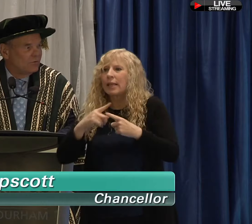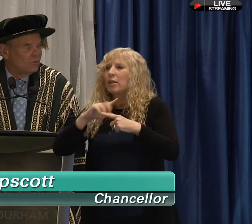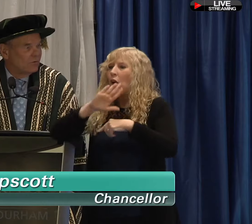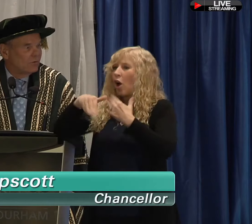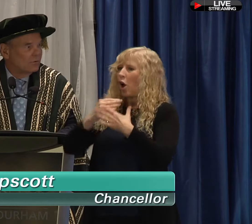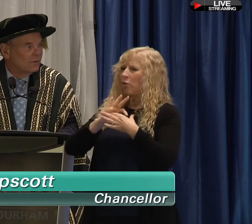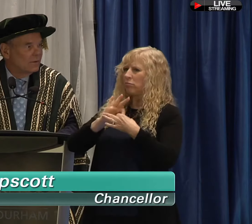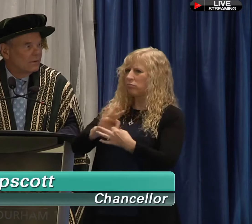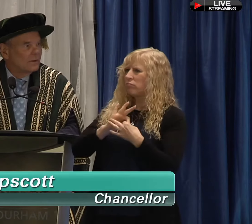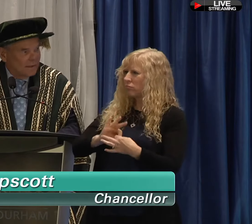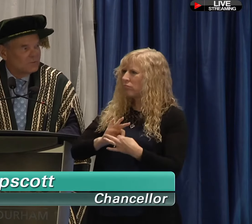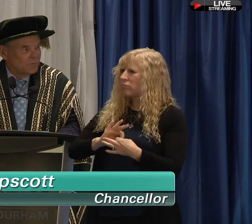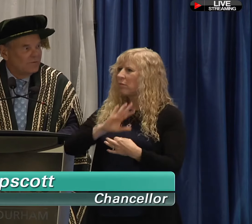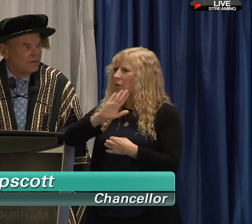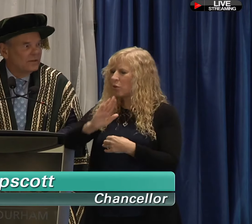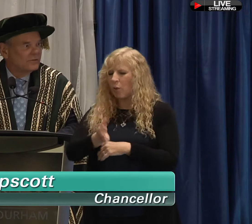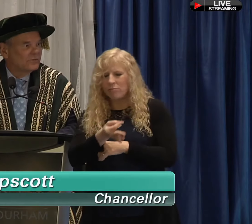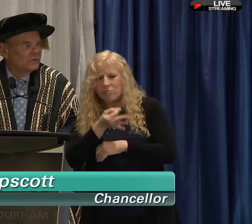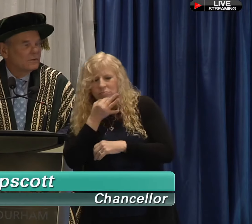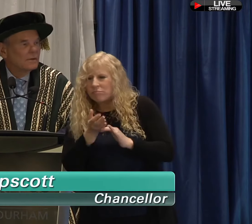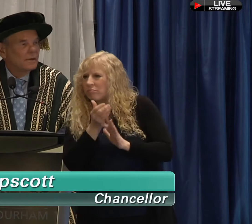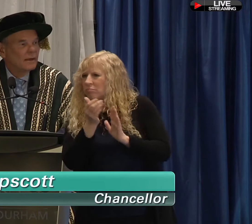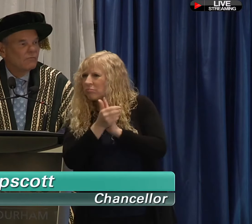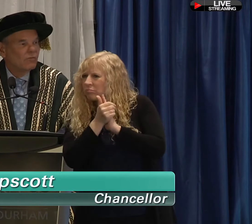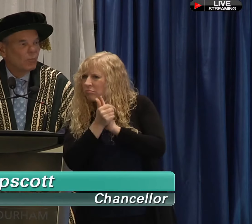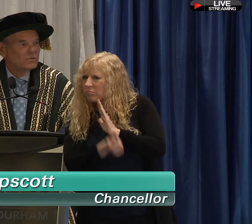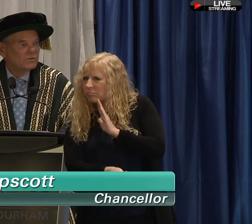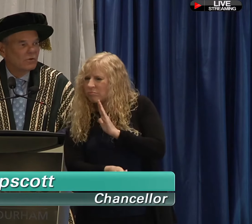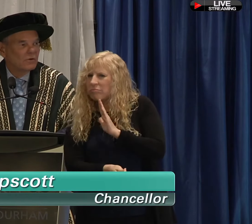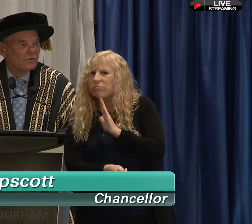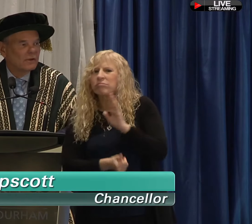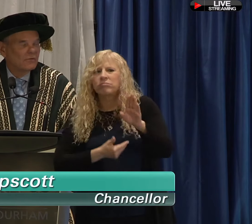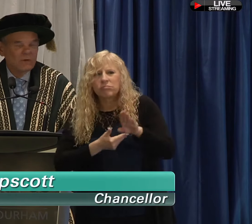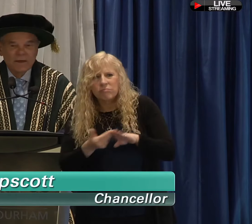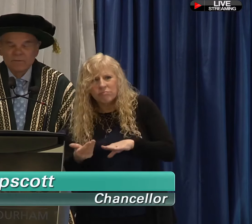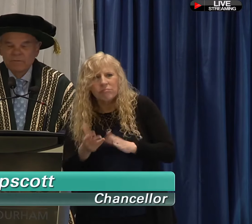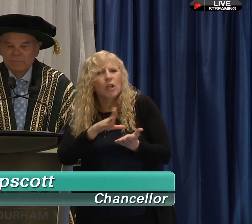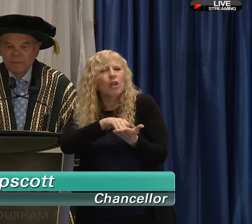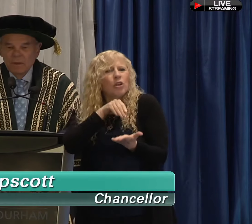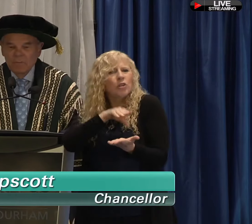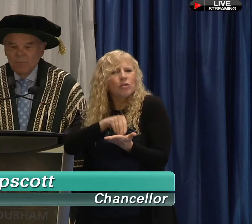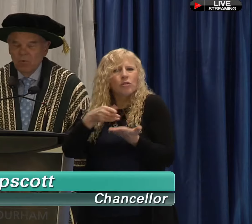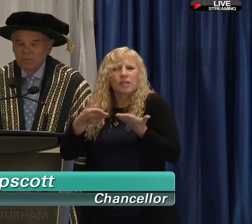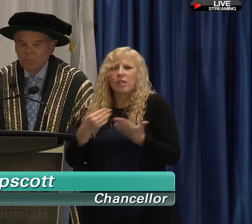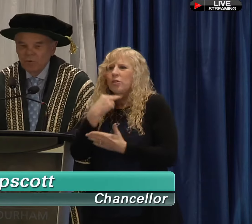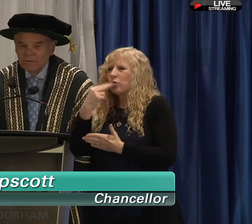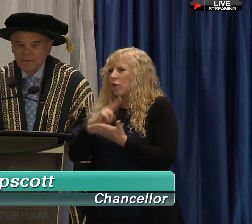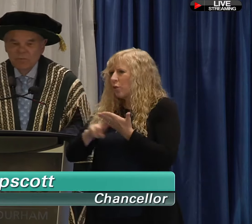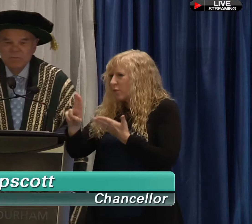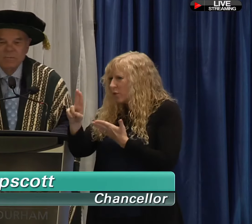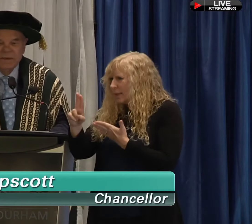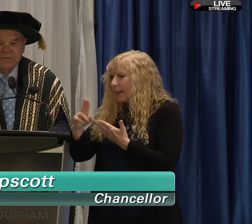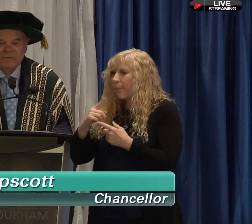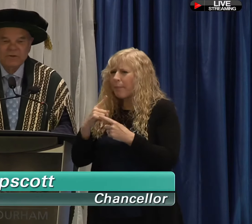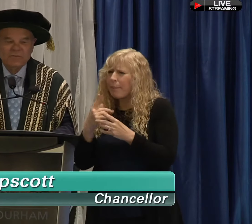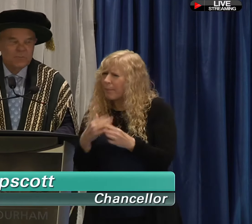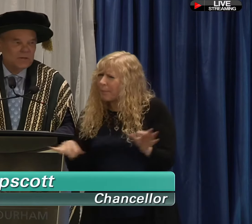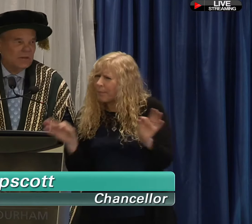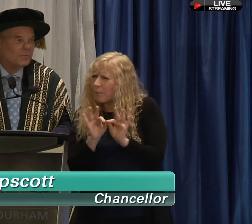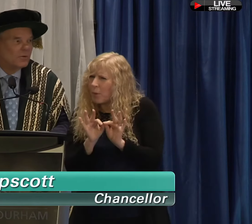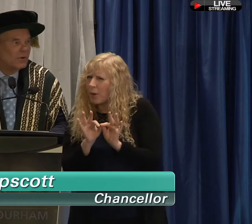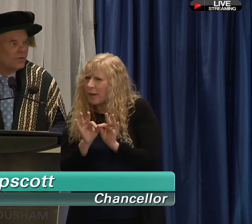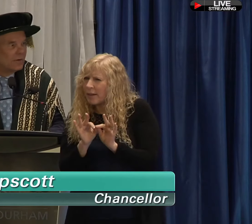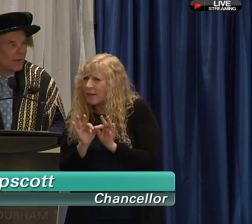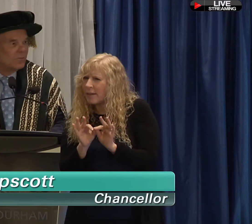related to your expertise and from what you've learned at Trent. But more important, it will be based on